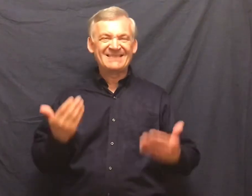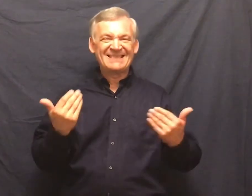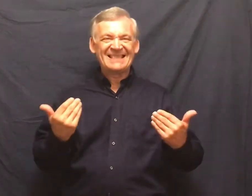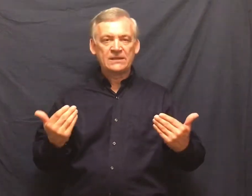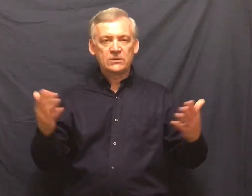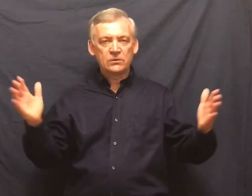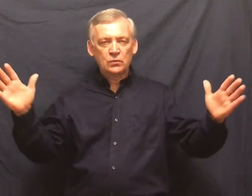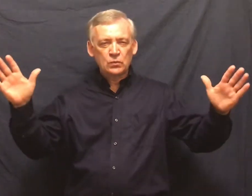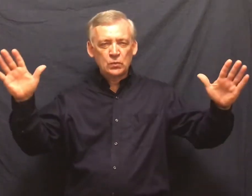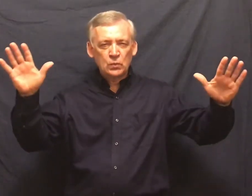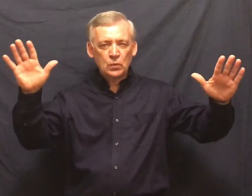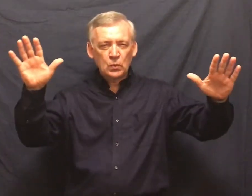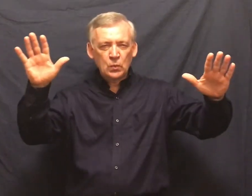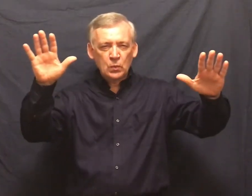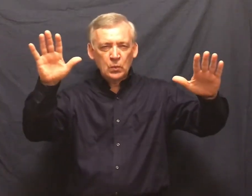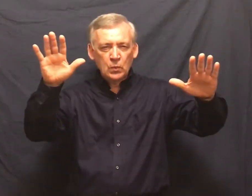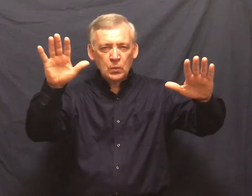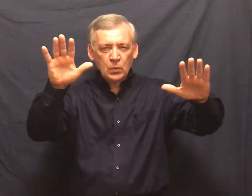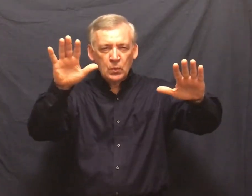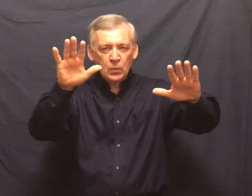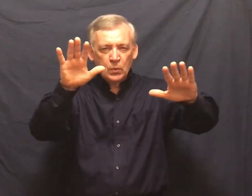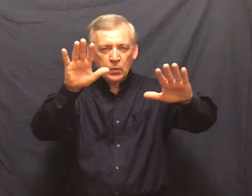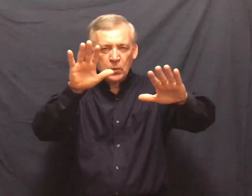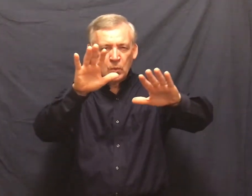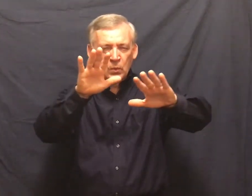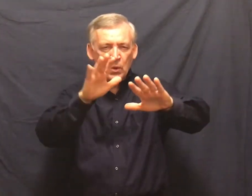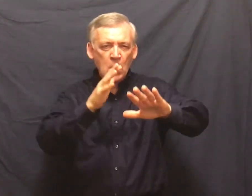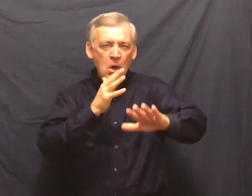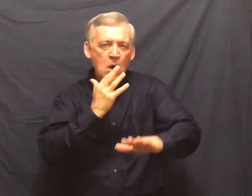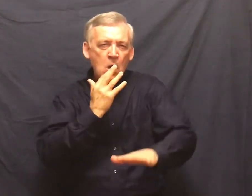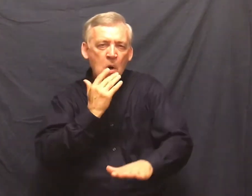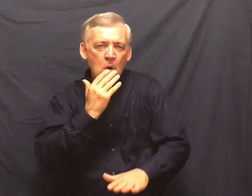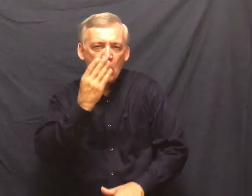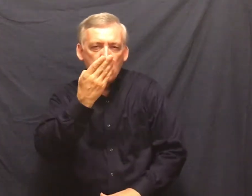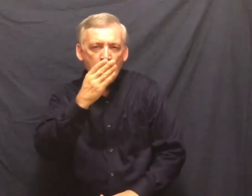bluer, and the evening came fast.